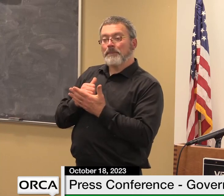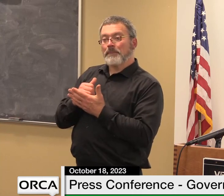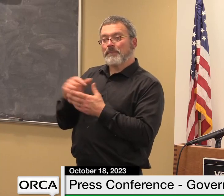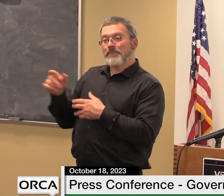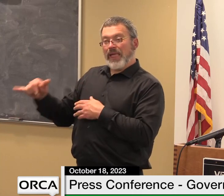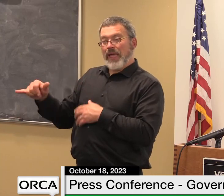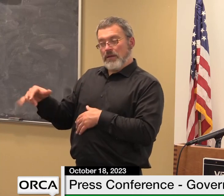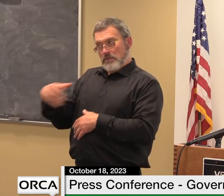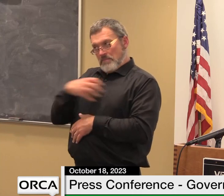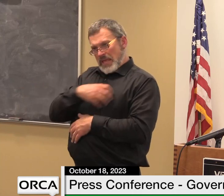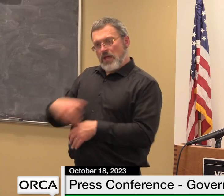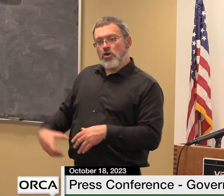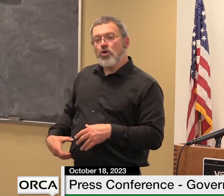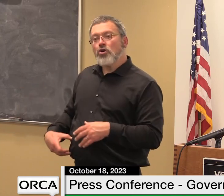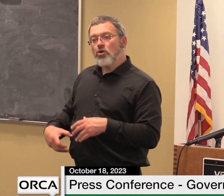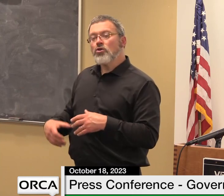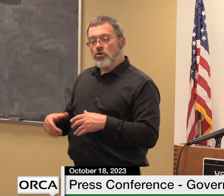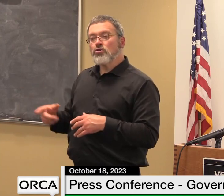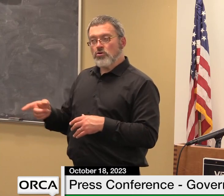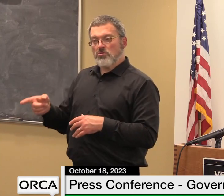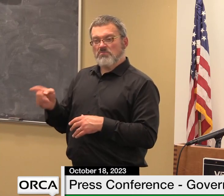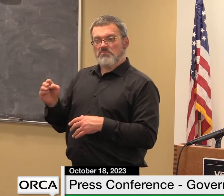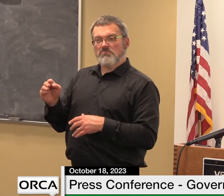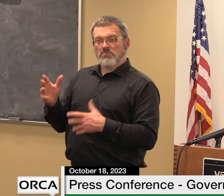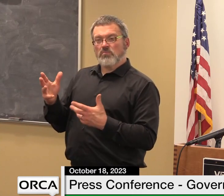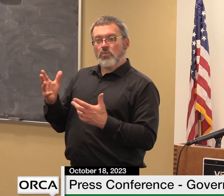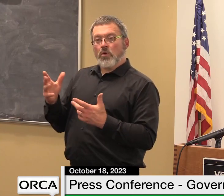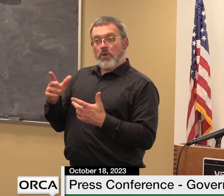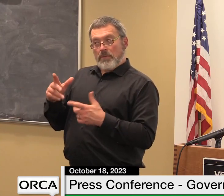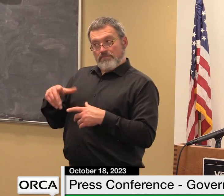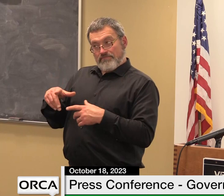new role as mayor to talk about it as well.